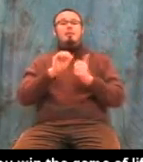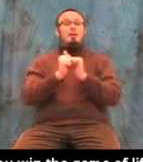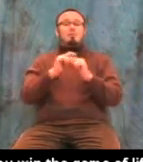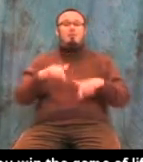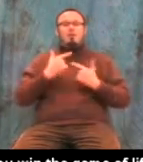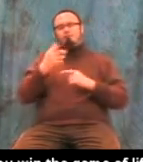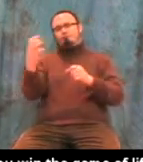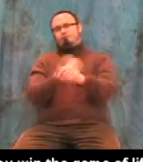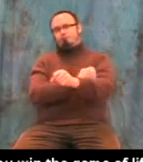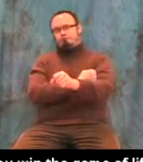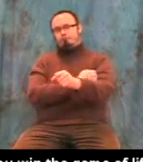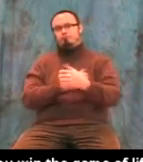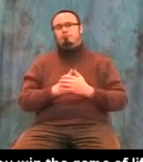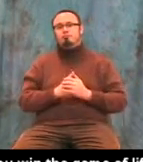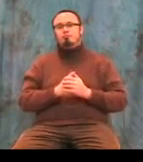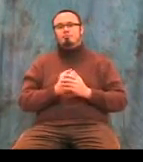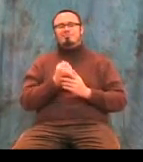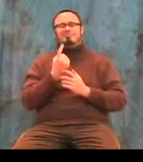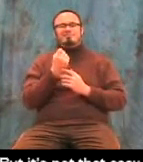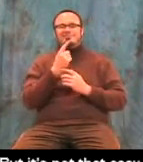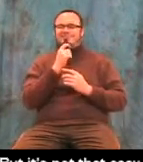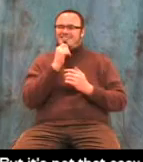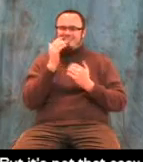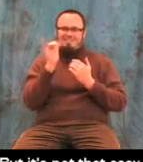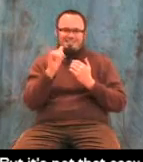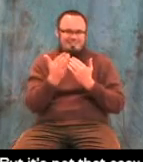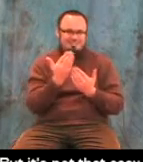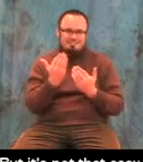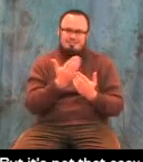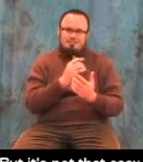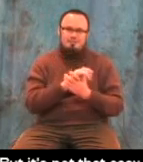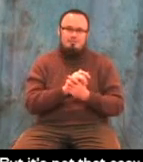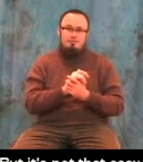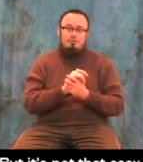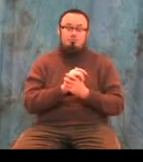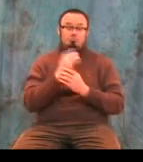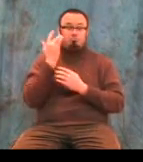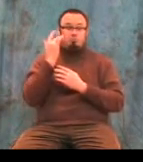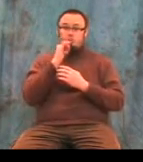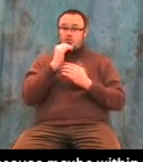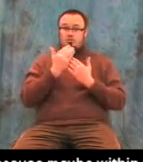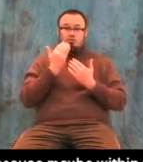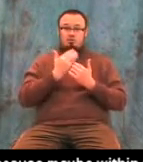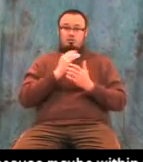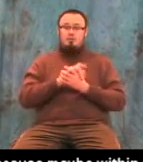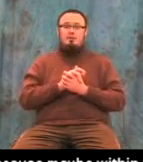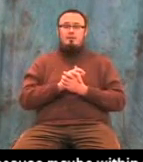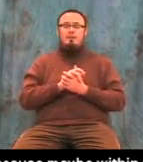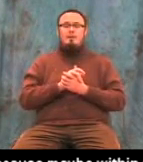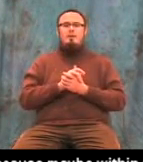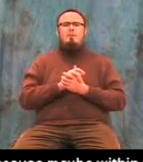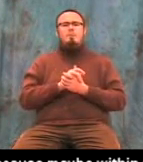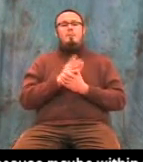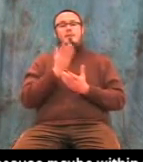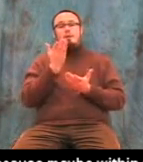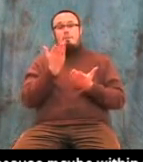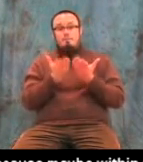life. But it's not that easy. Why? Because maybe